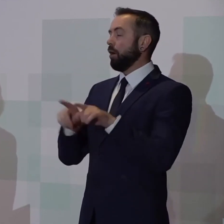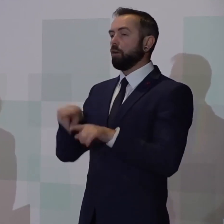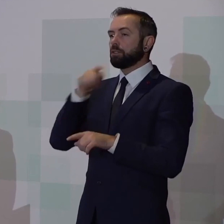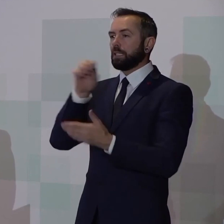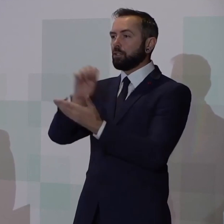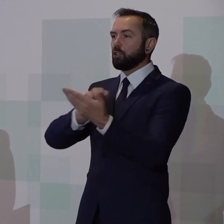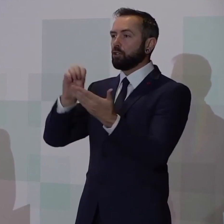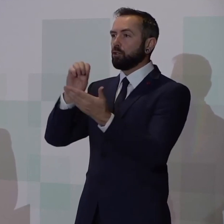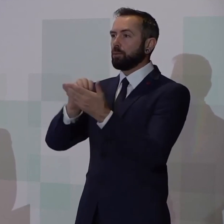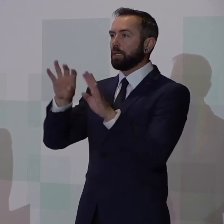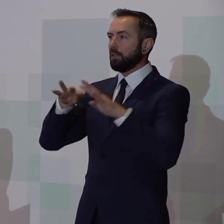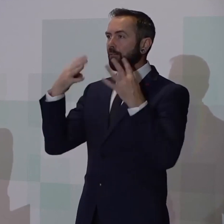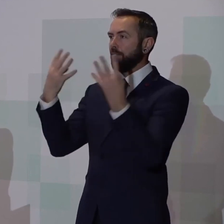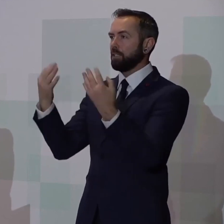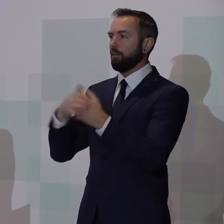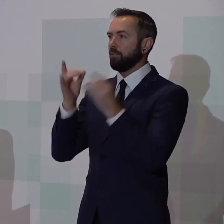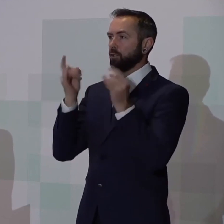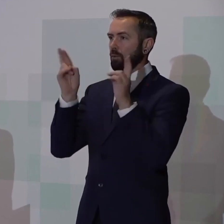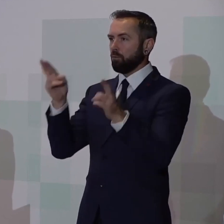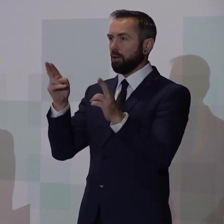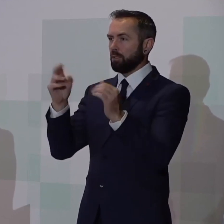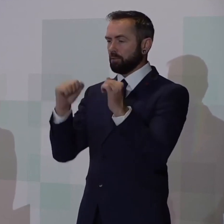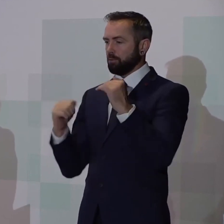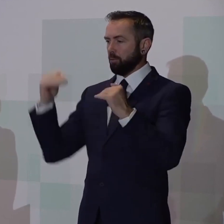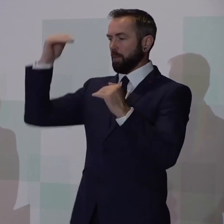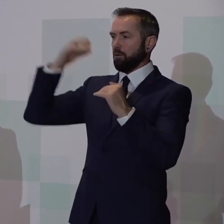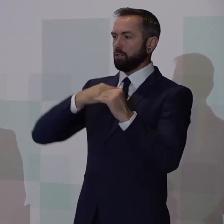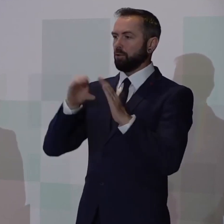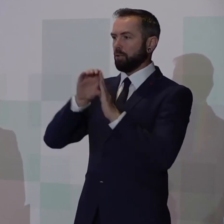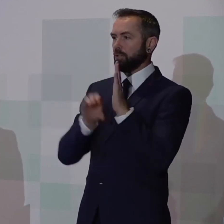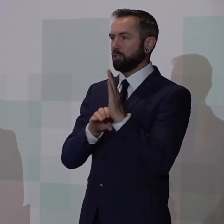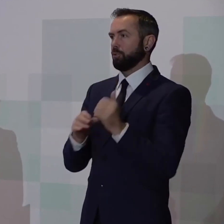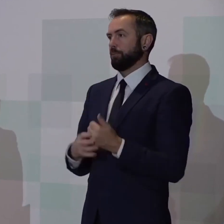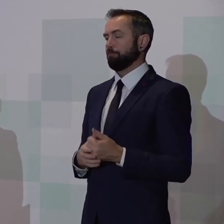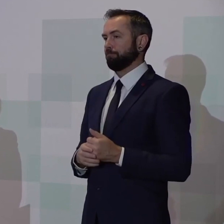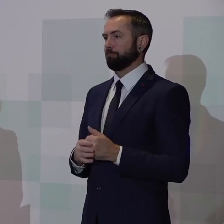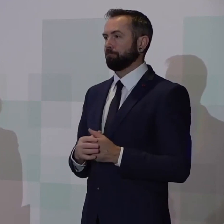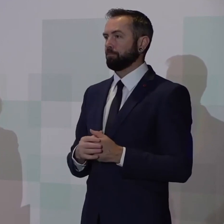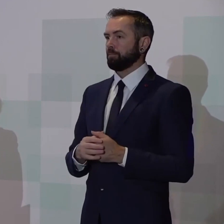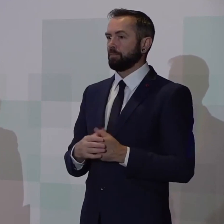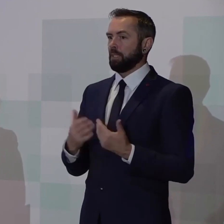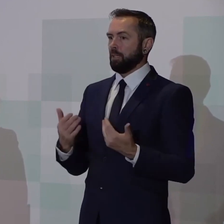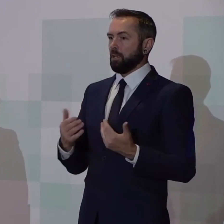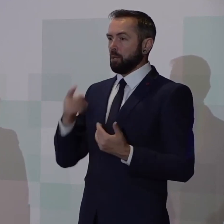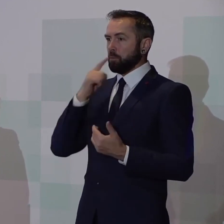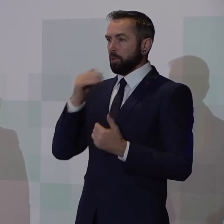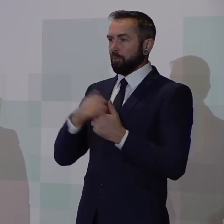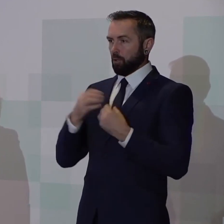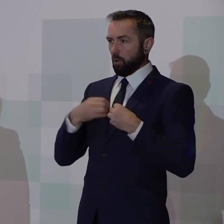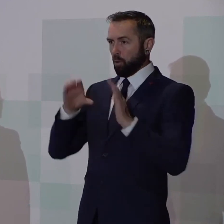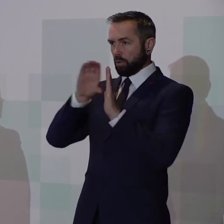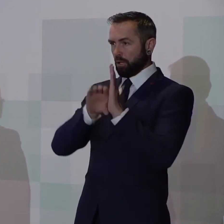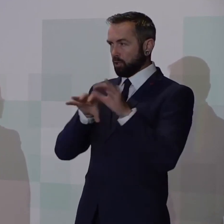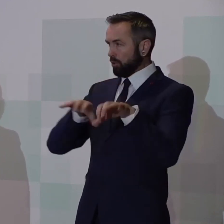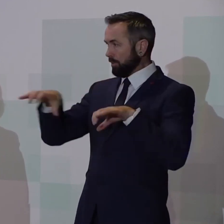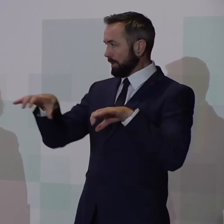European Convention on Human Rights is subservient to the Constitution. But importantly, in terms of our constitutional position,